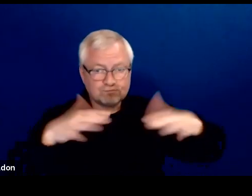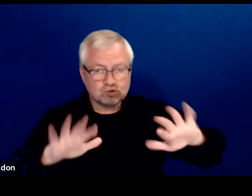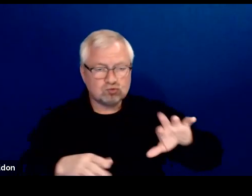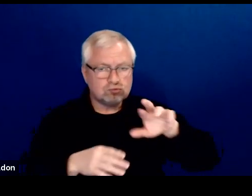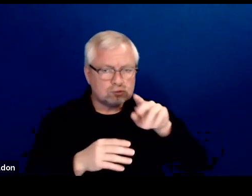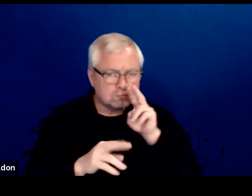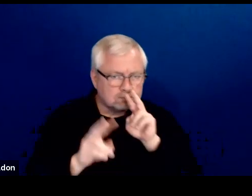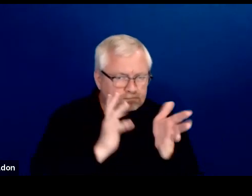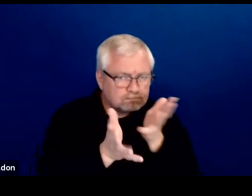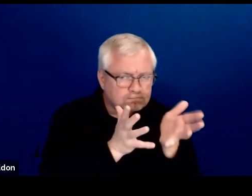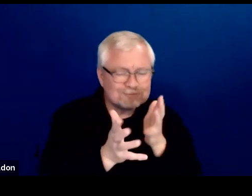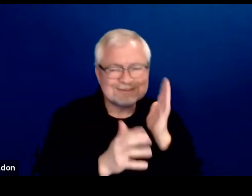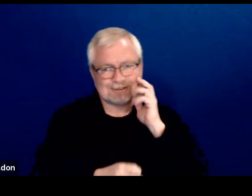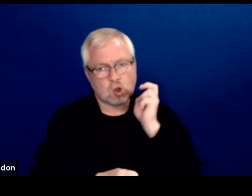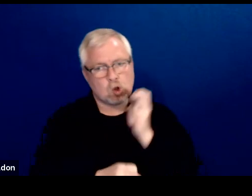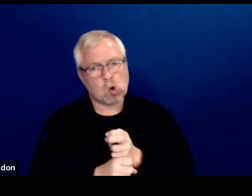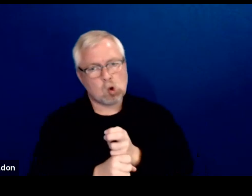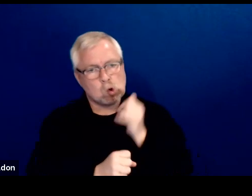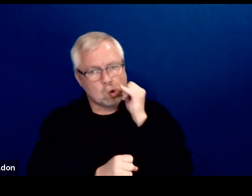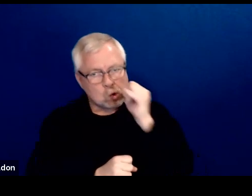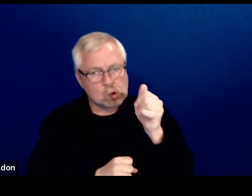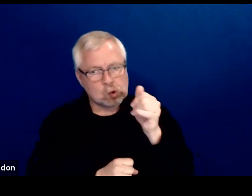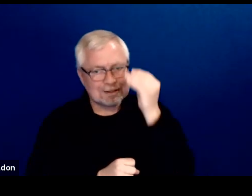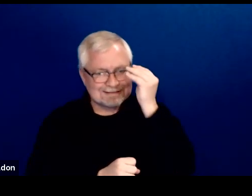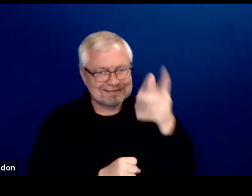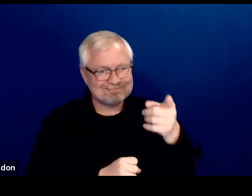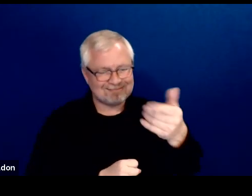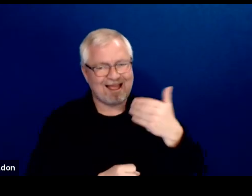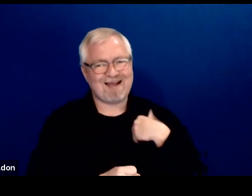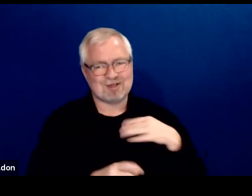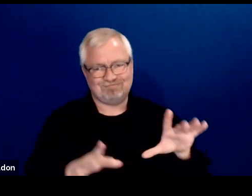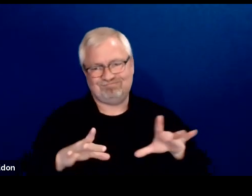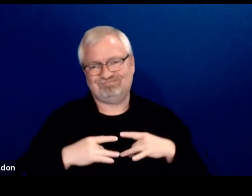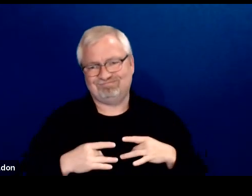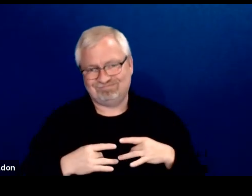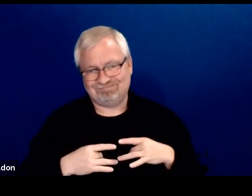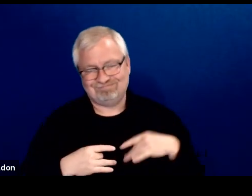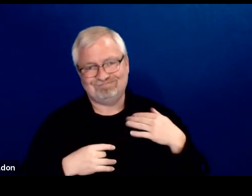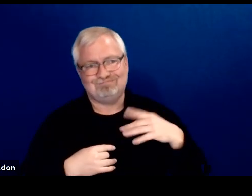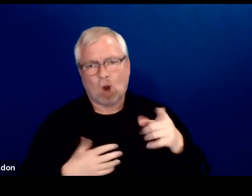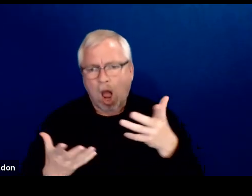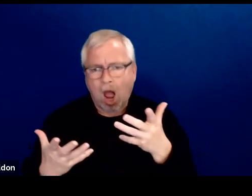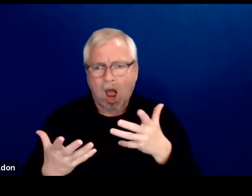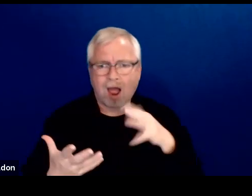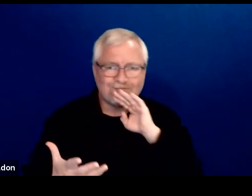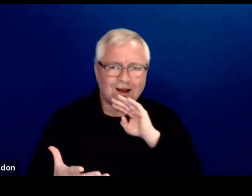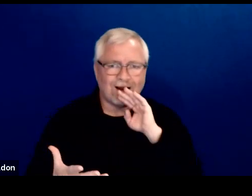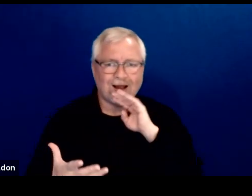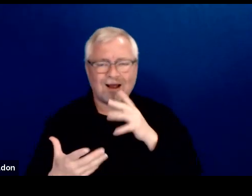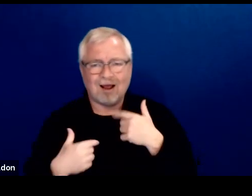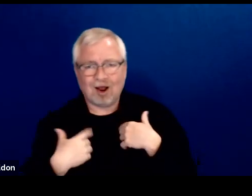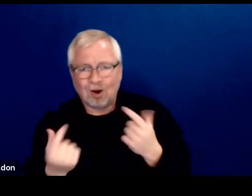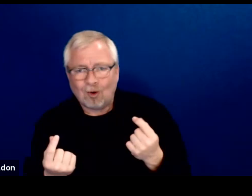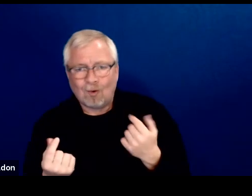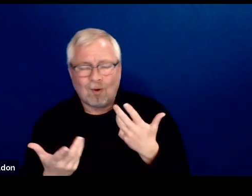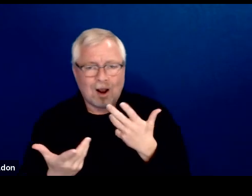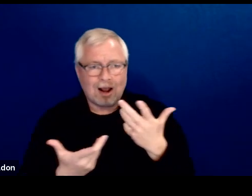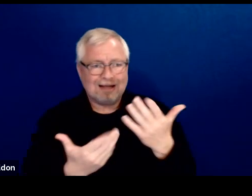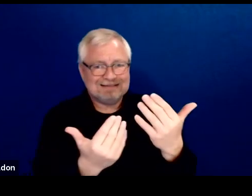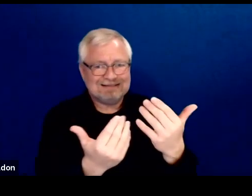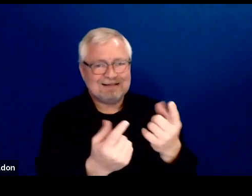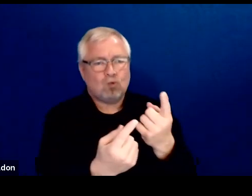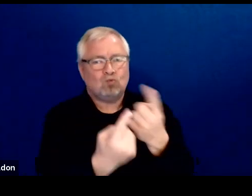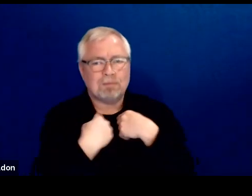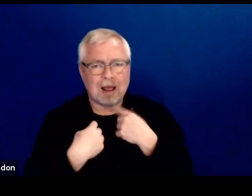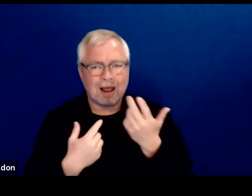many of these people are in some cases frustrated at how long it took to get their results back from the national commercial labs. They're worried about their